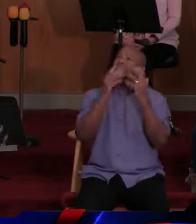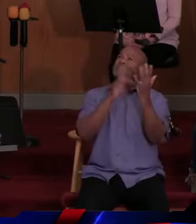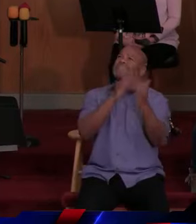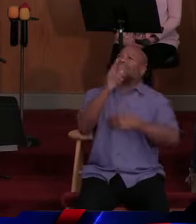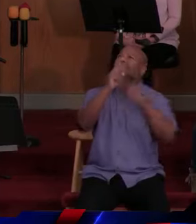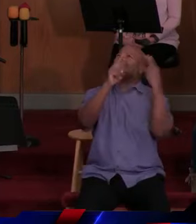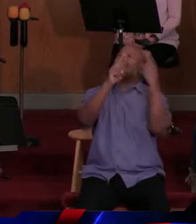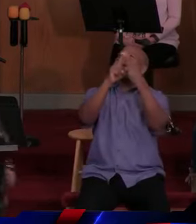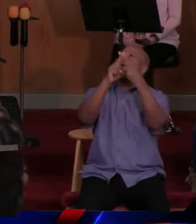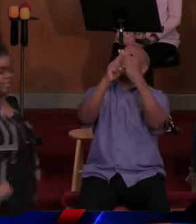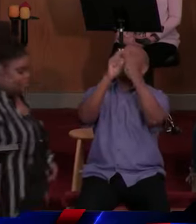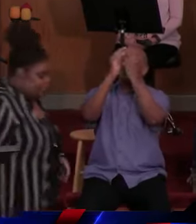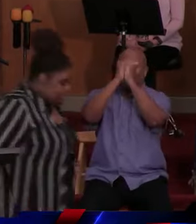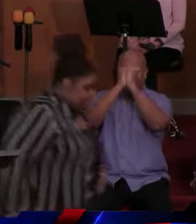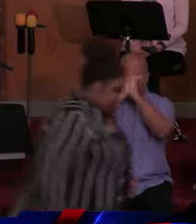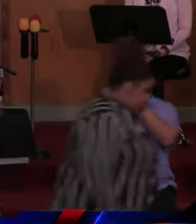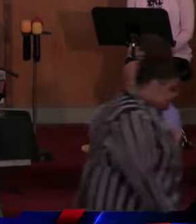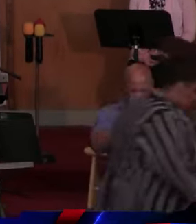amen.